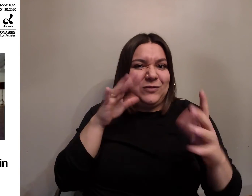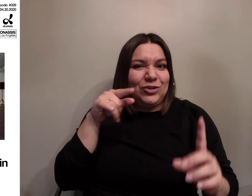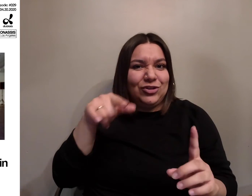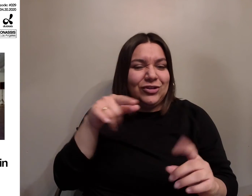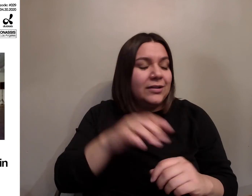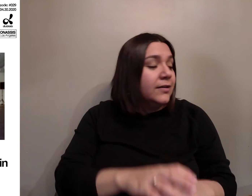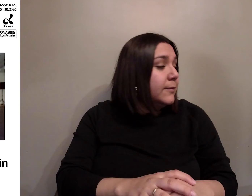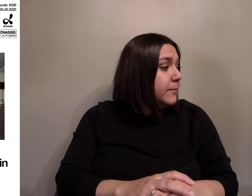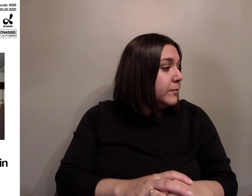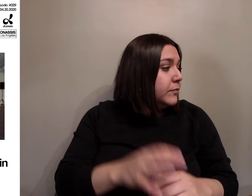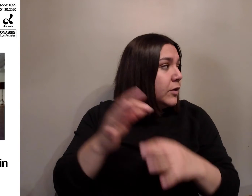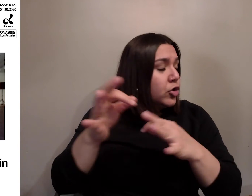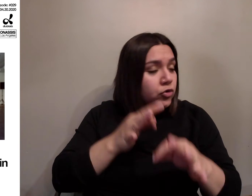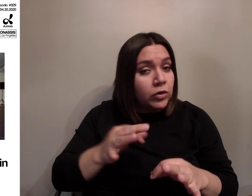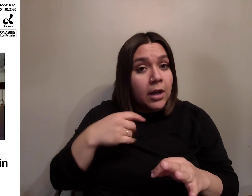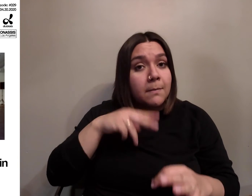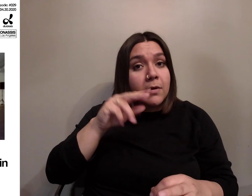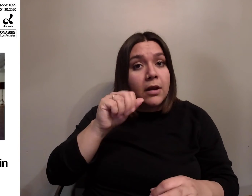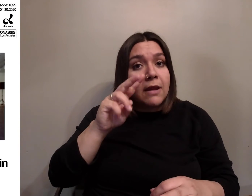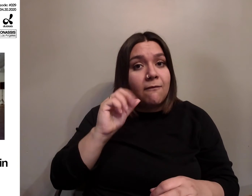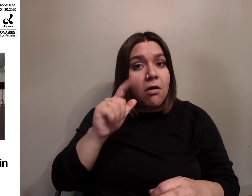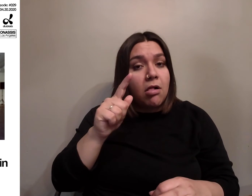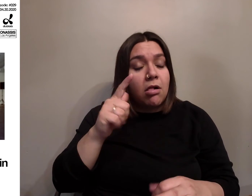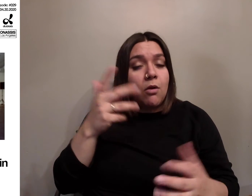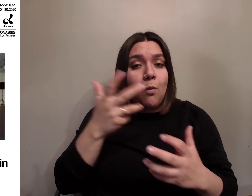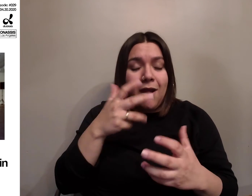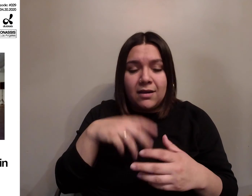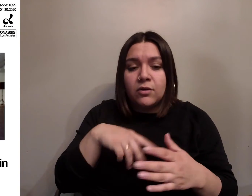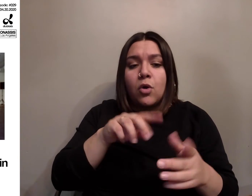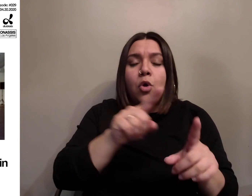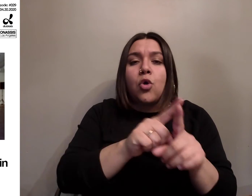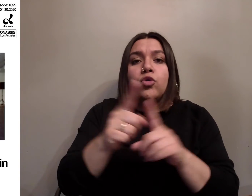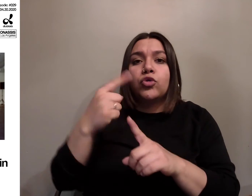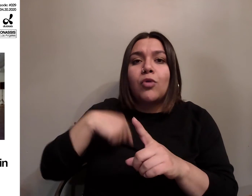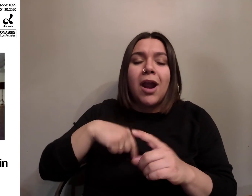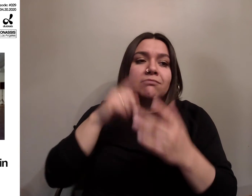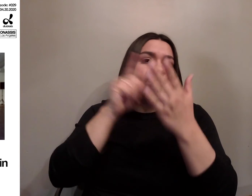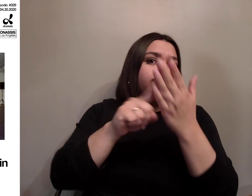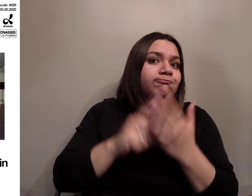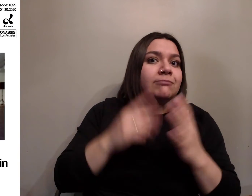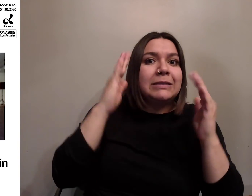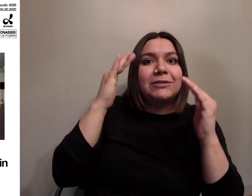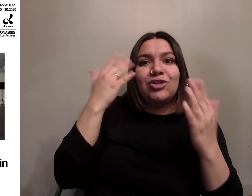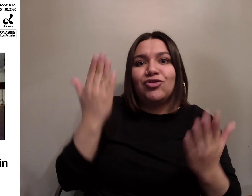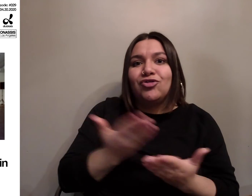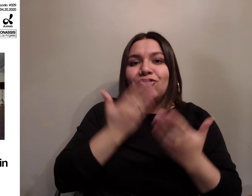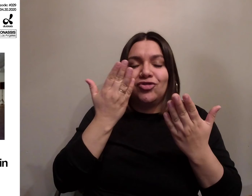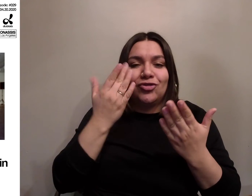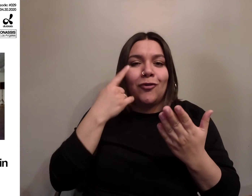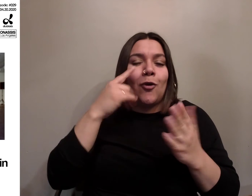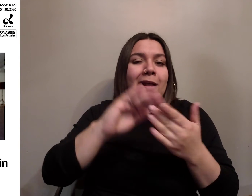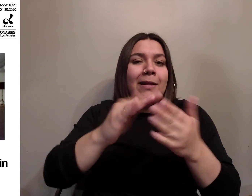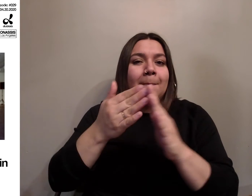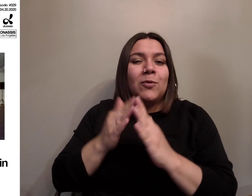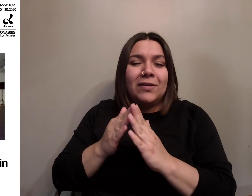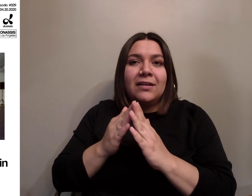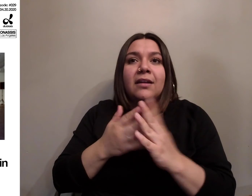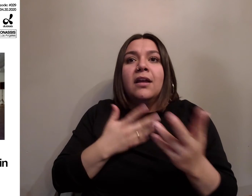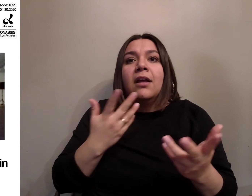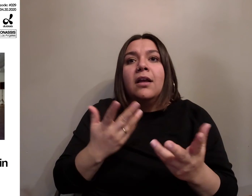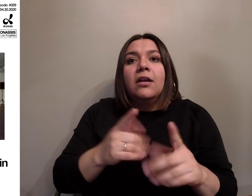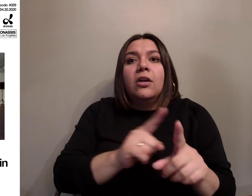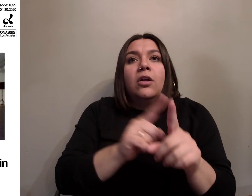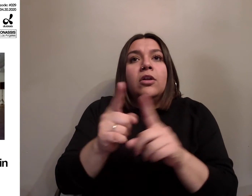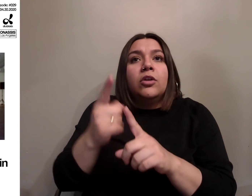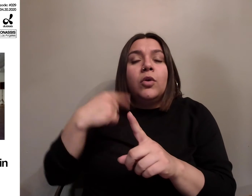trying to find ways that to exist beyond the space as well. And this is something